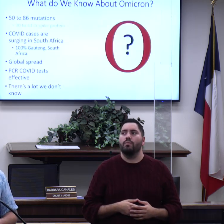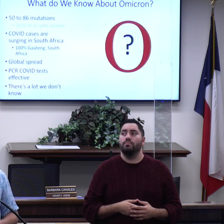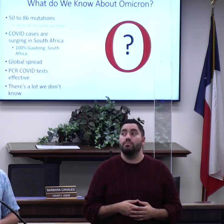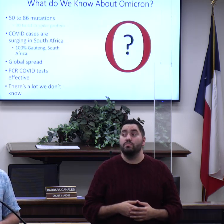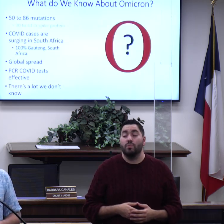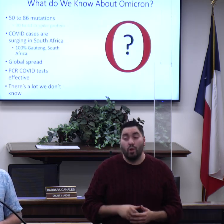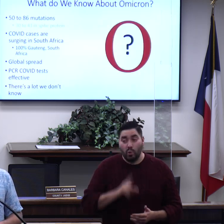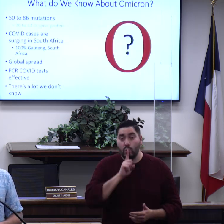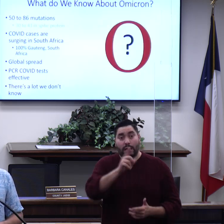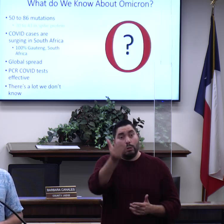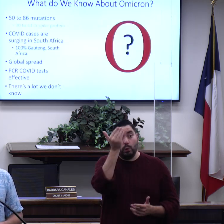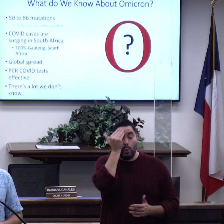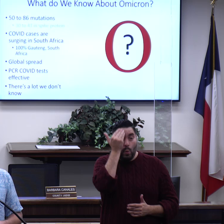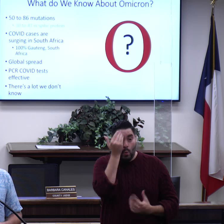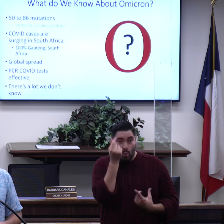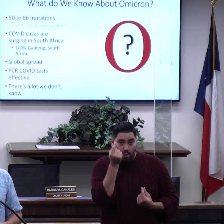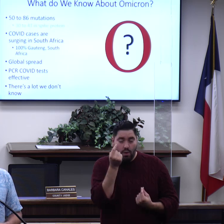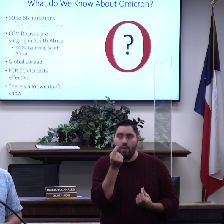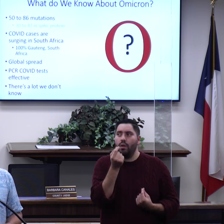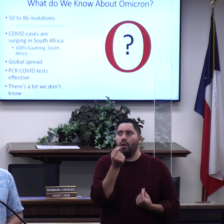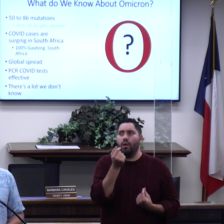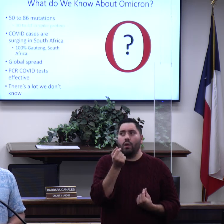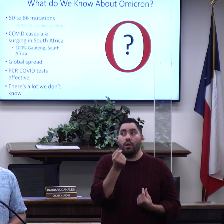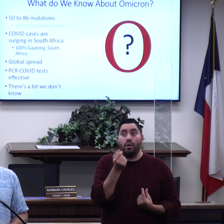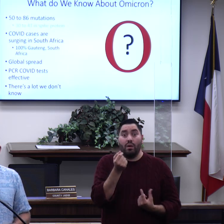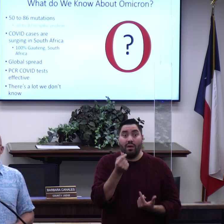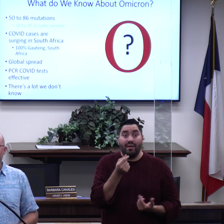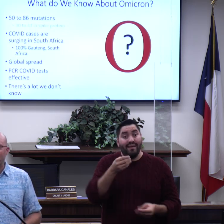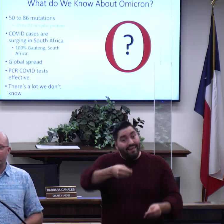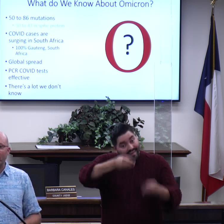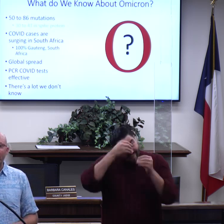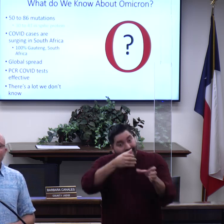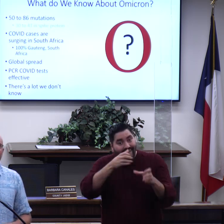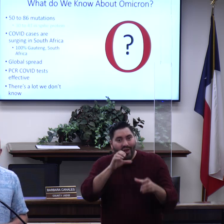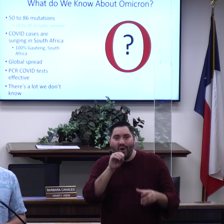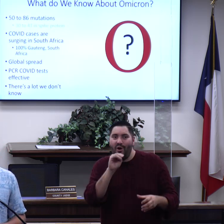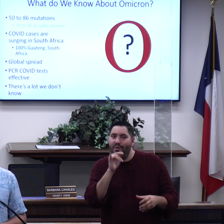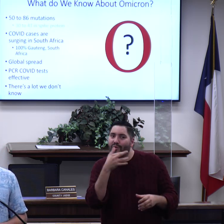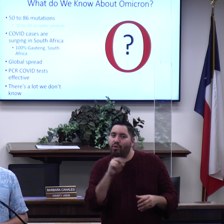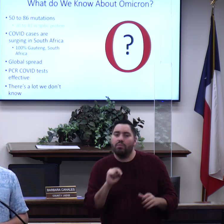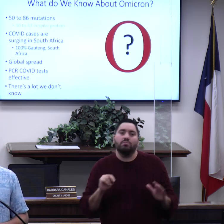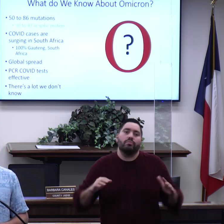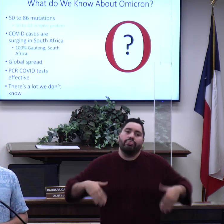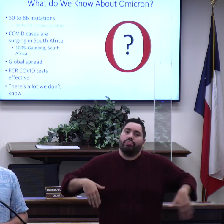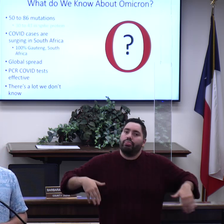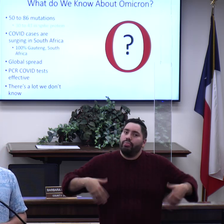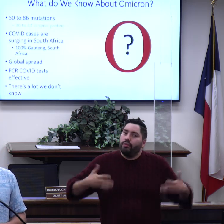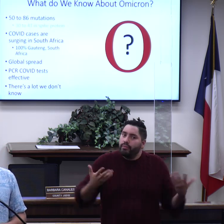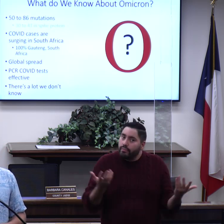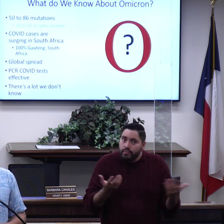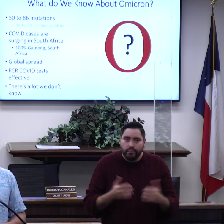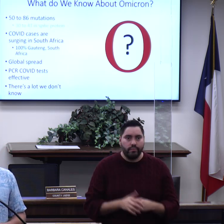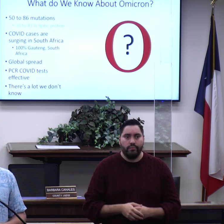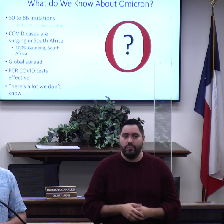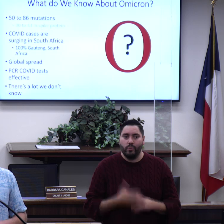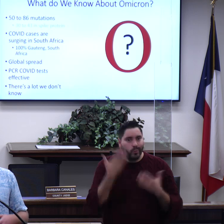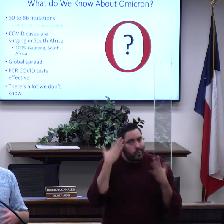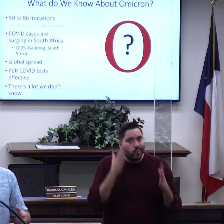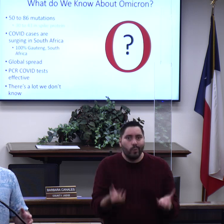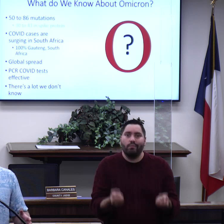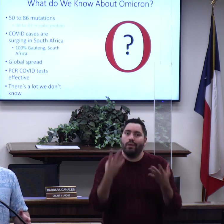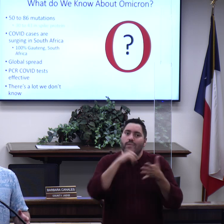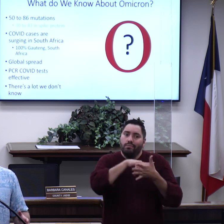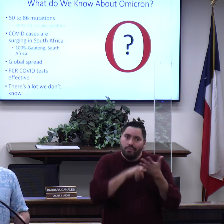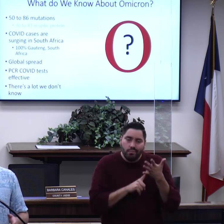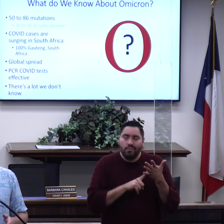we really know is that we don't know a lot at all about Omicron. So that is this is the